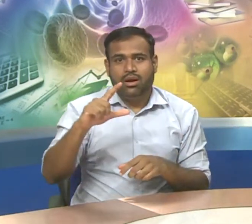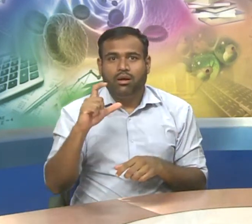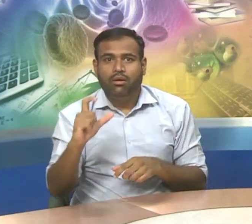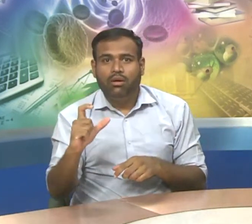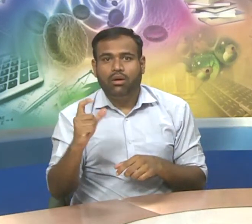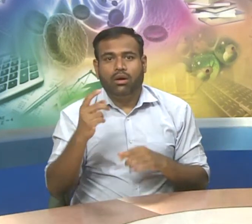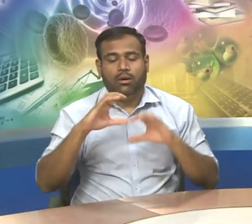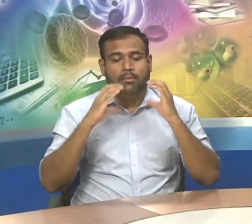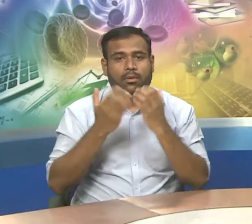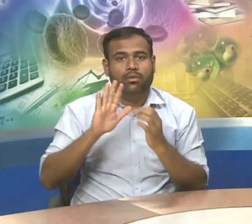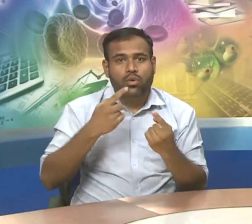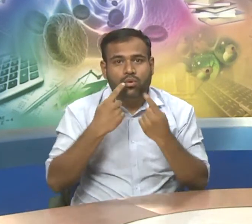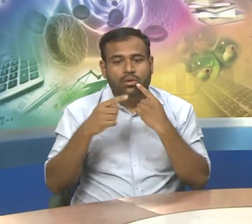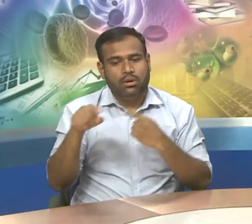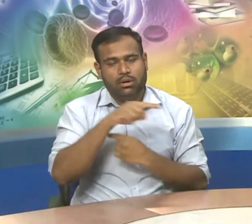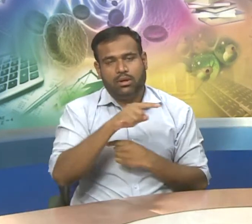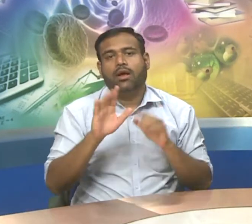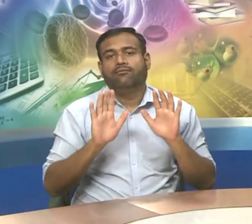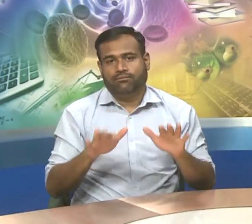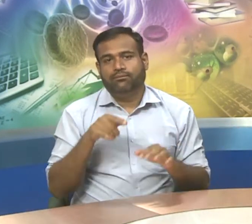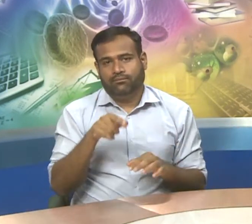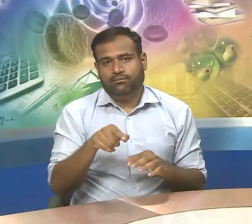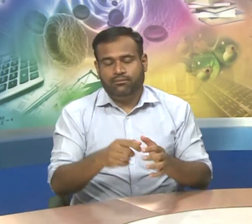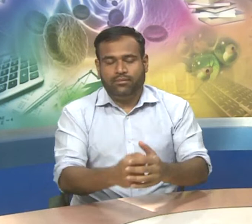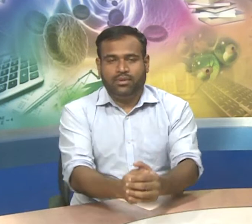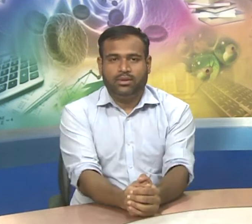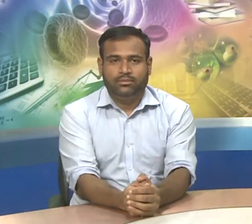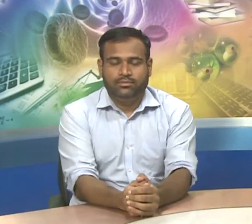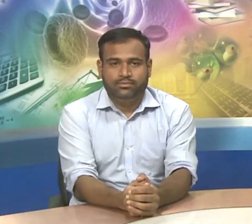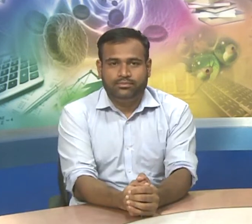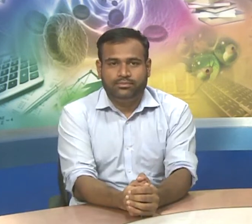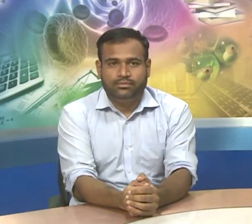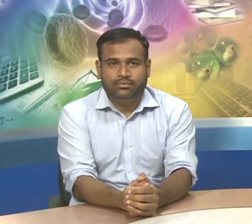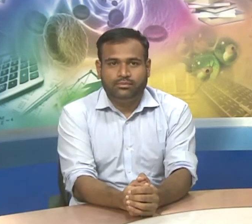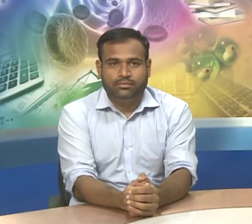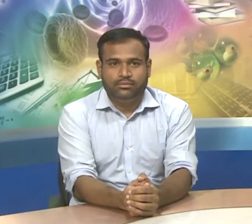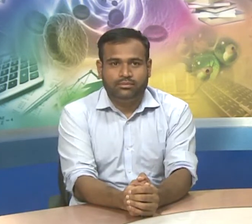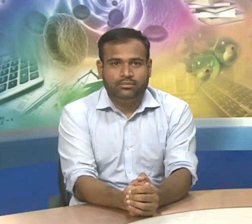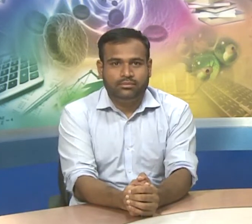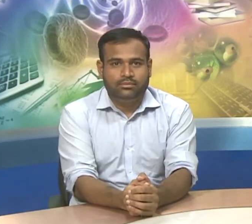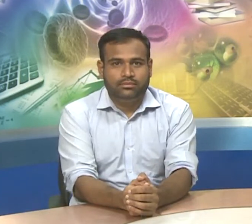Council is known as Vidhan Parishad, which is the upper house of the state legislature.